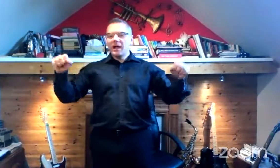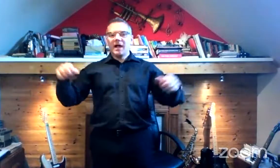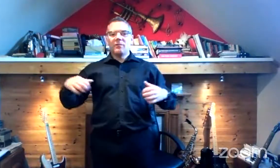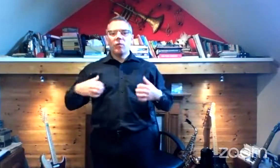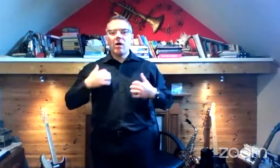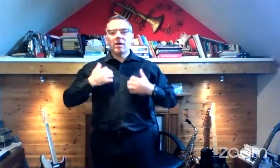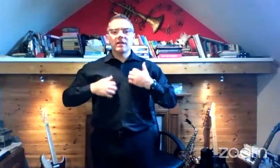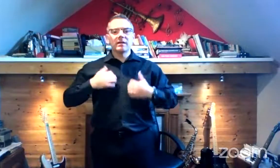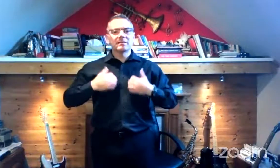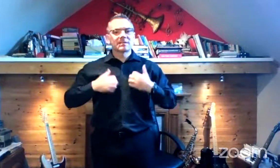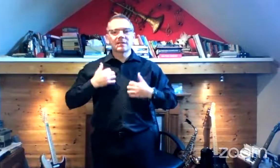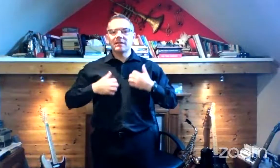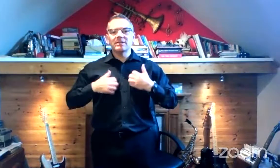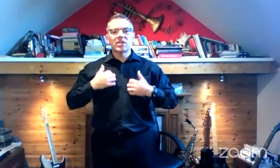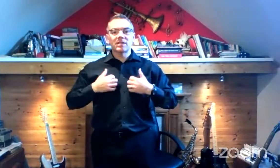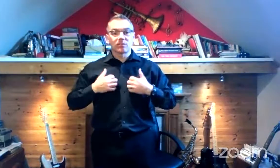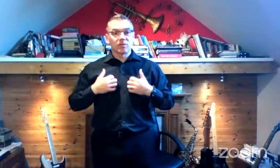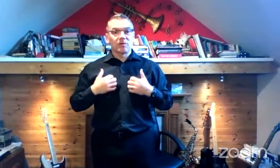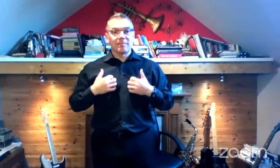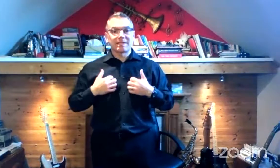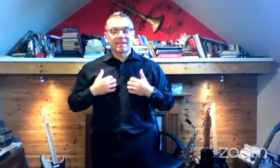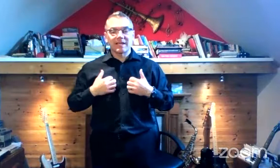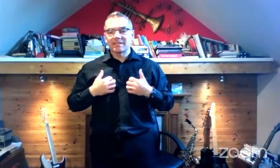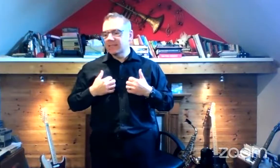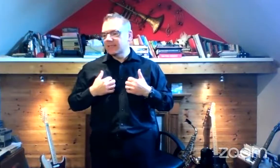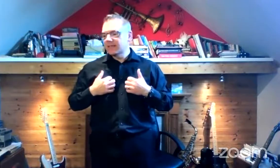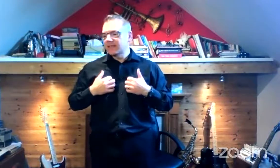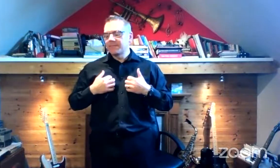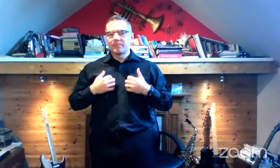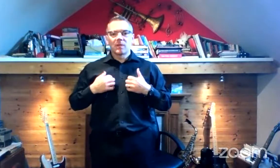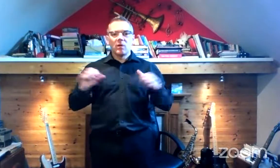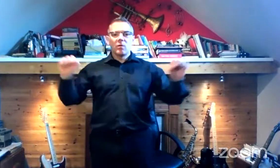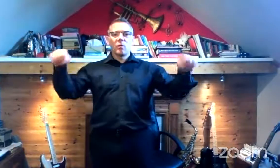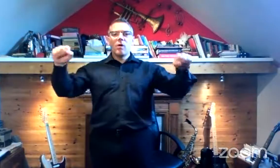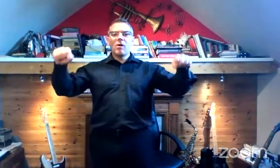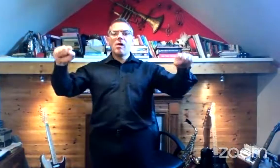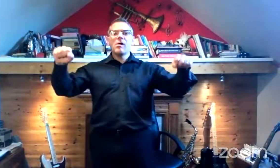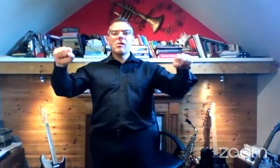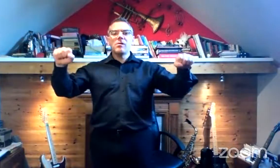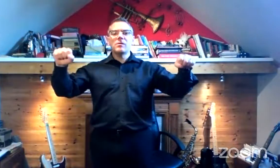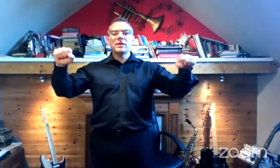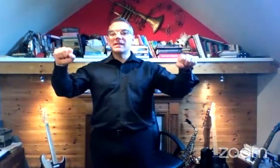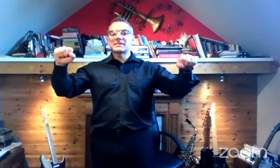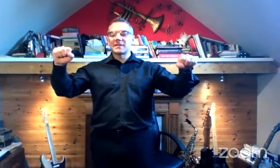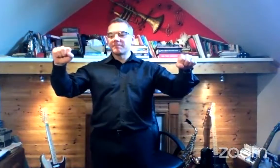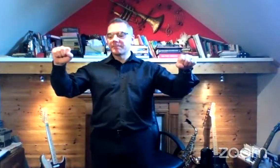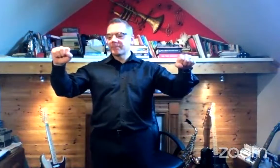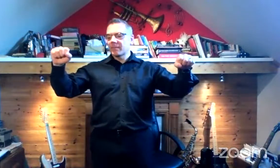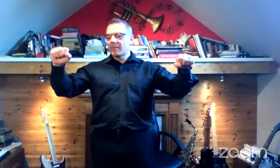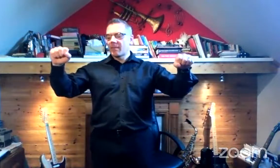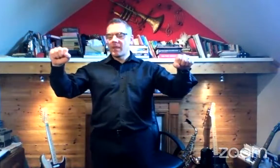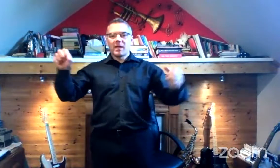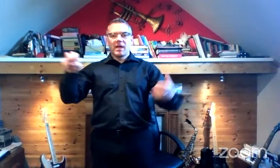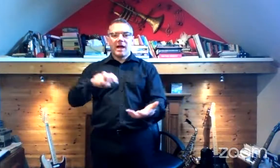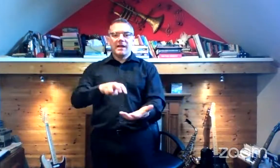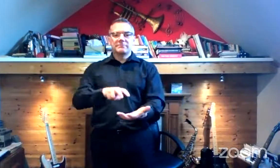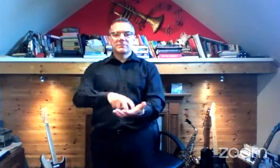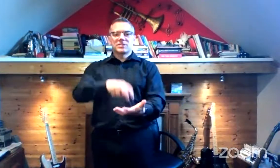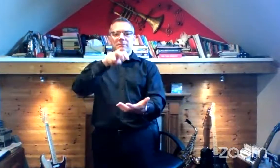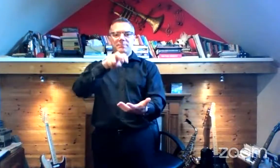whoa. I'm walking on sunshine. So we're gonna go, I'm excited. Whoa, easy. I'm